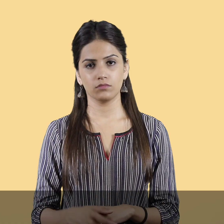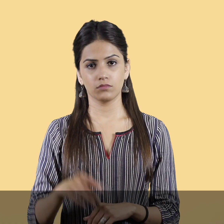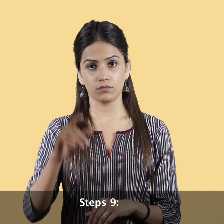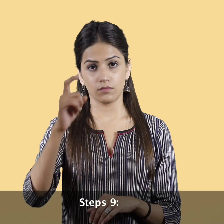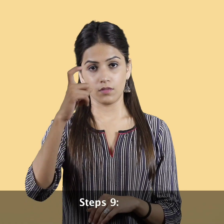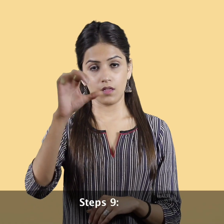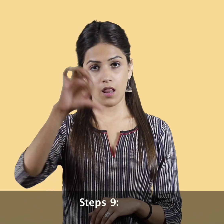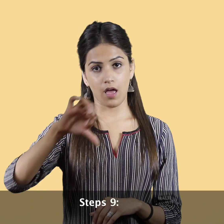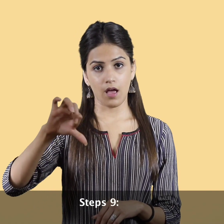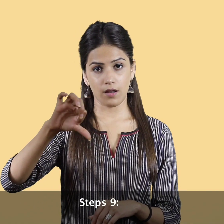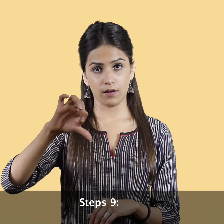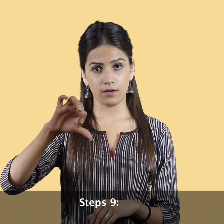Step 9.